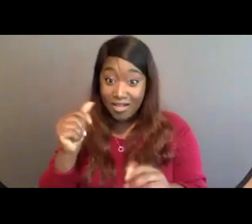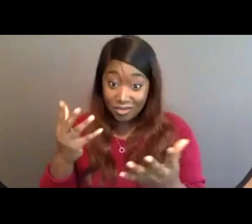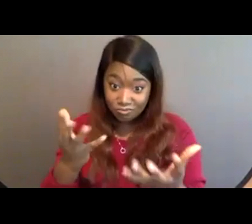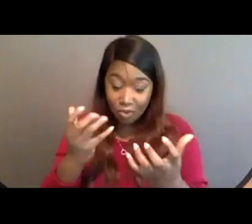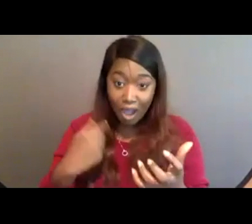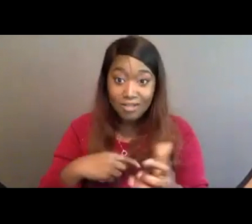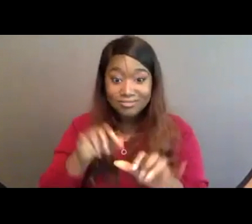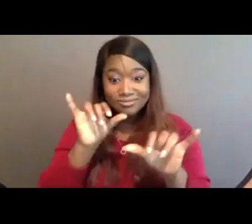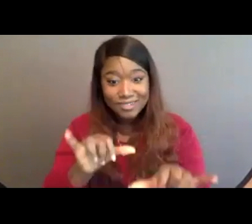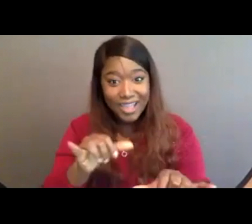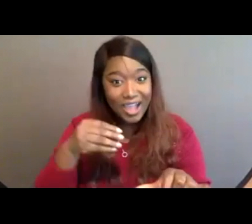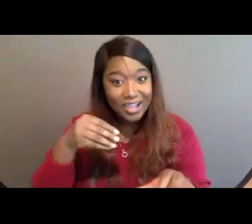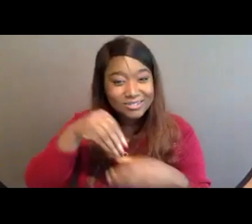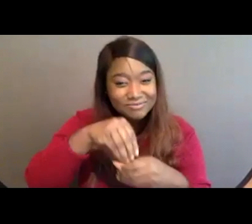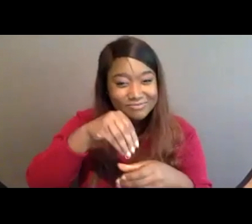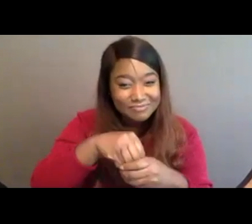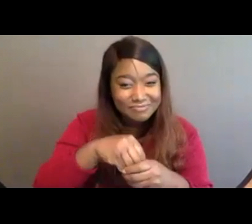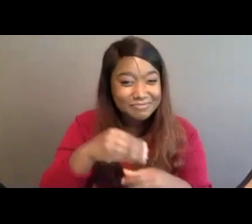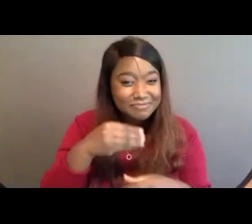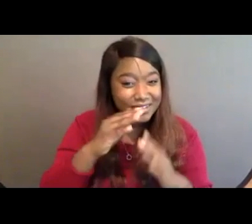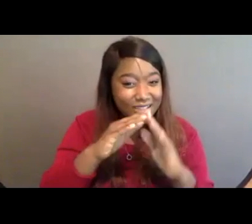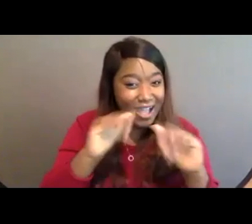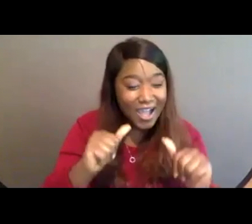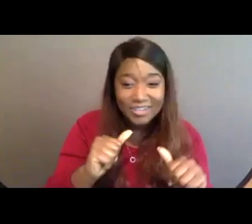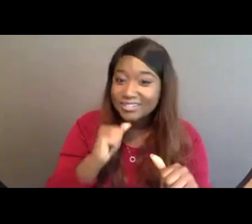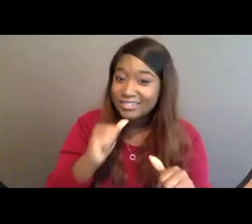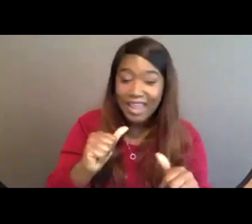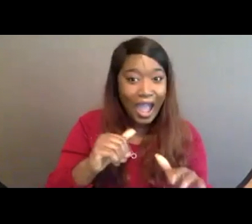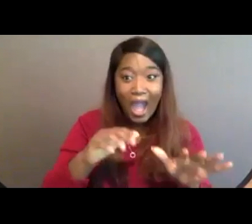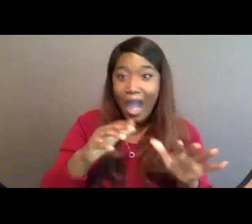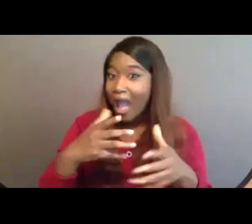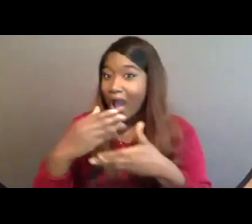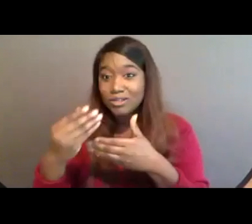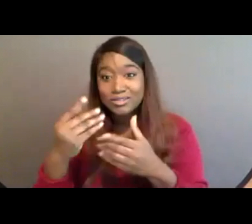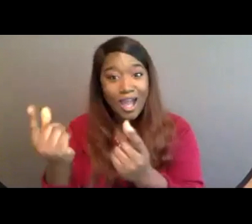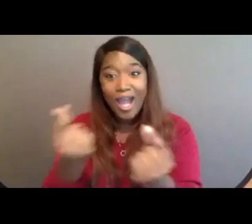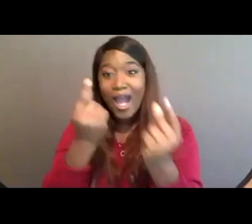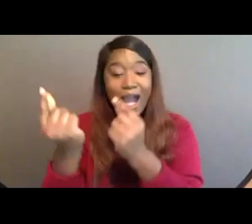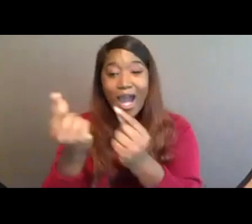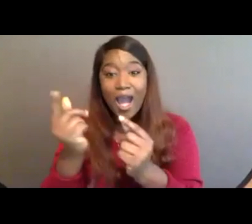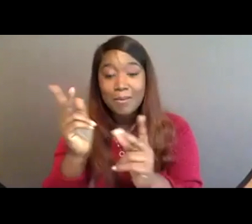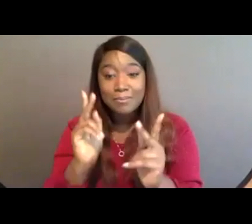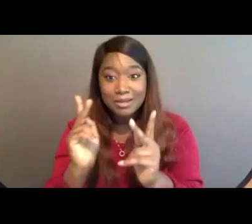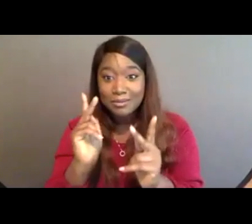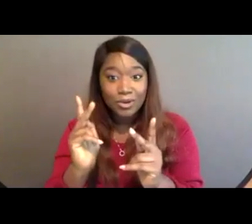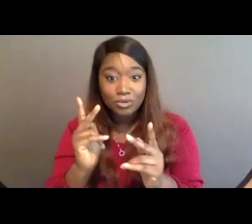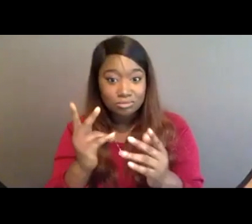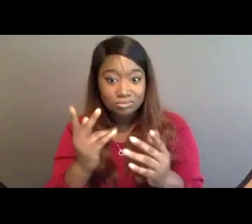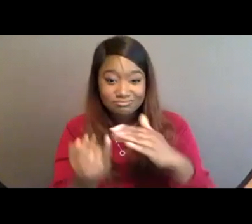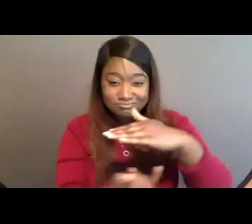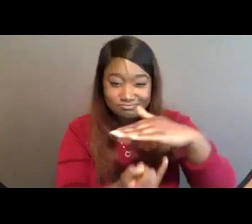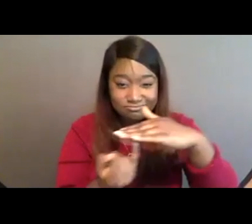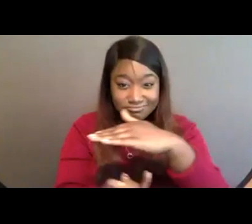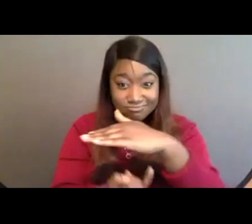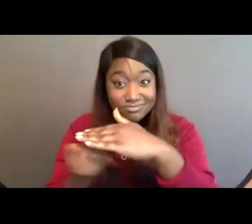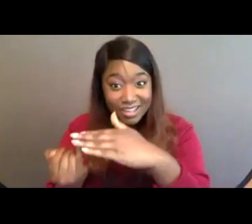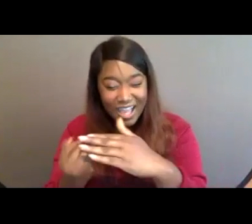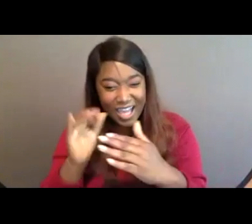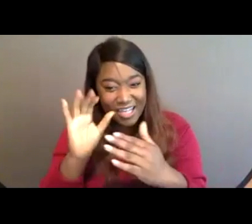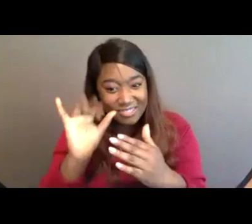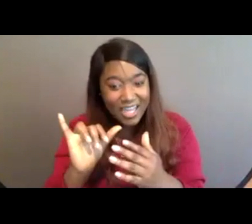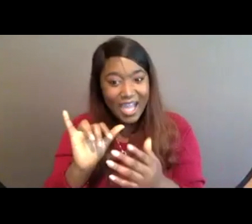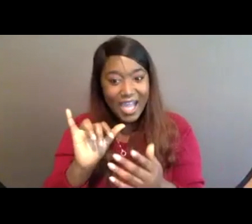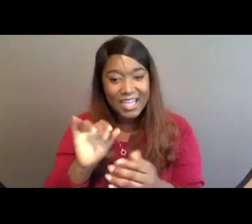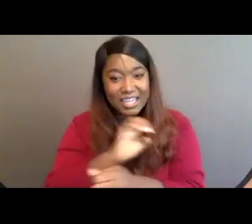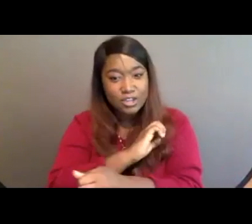and not go out, not be seen at exactly the time within the cycle of energy change that was up